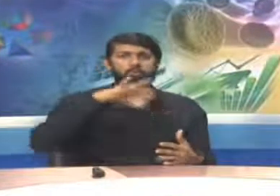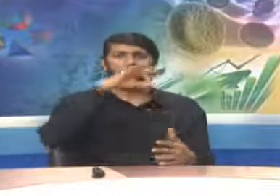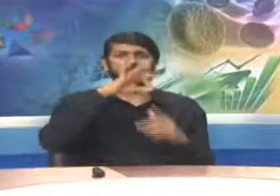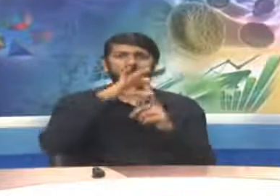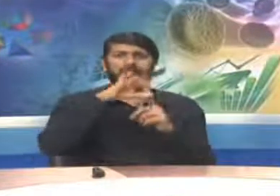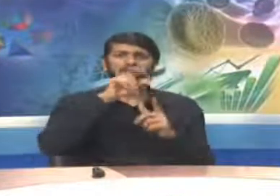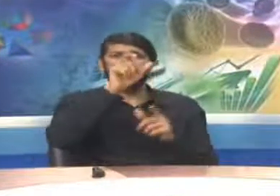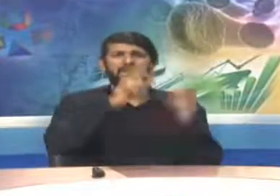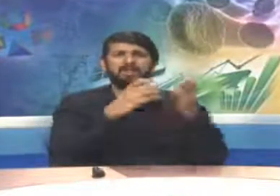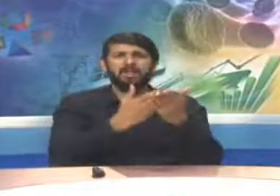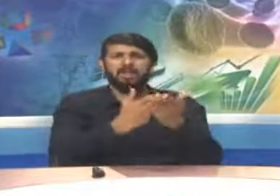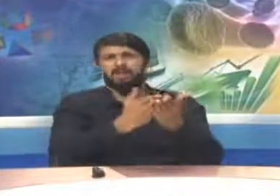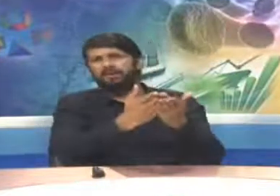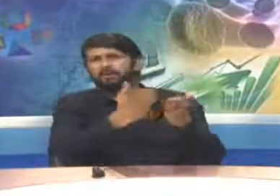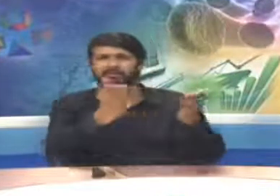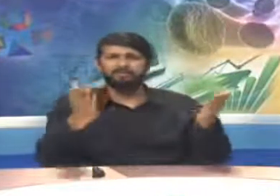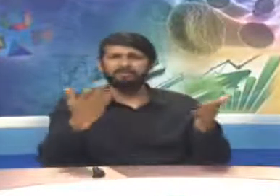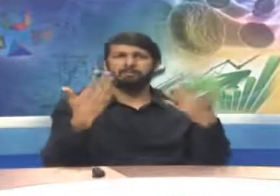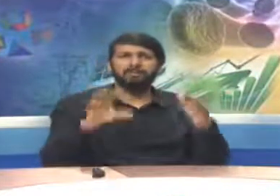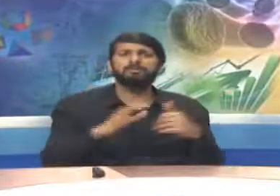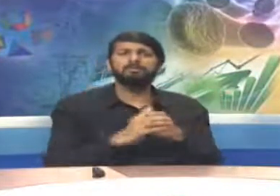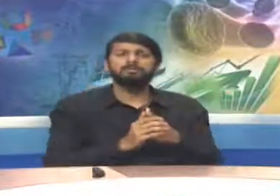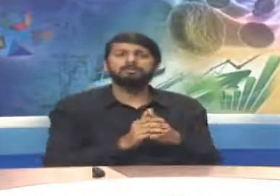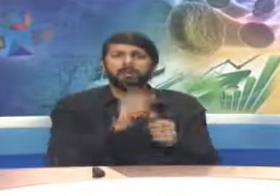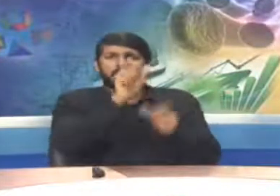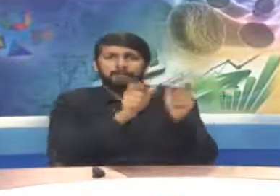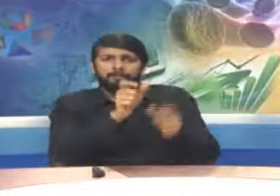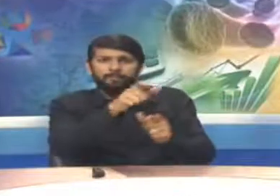that spirit which required